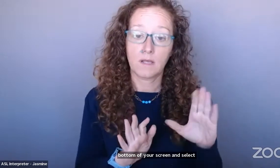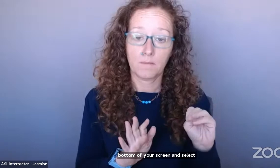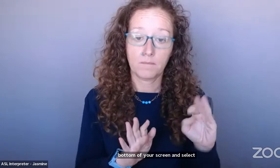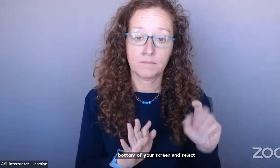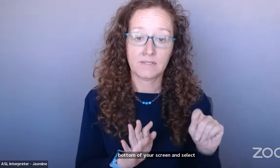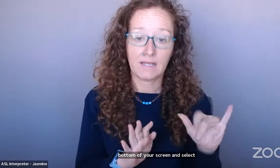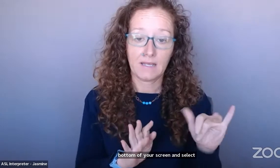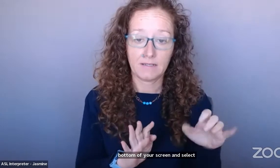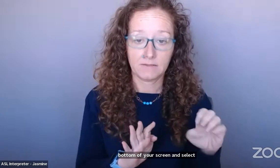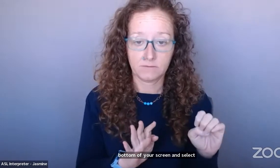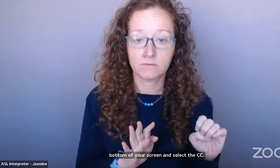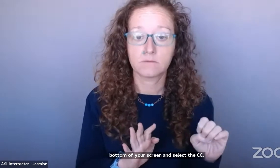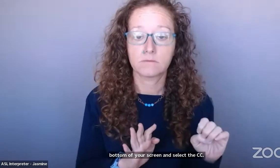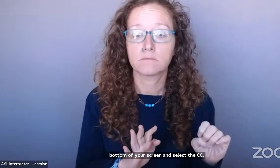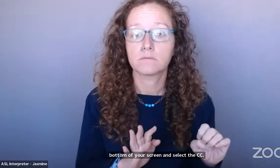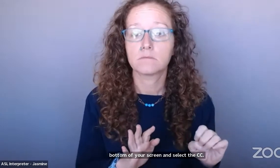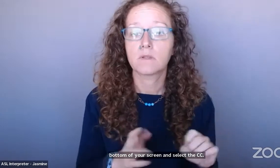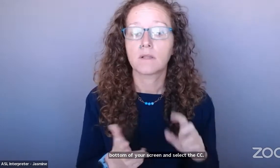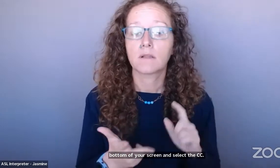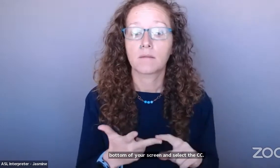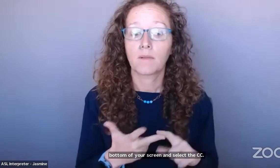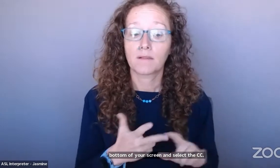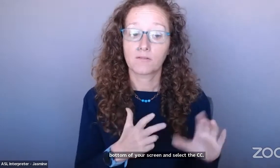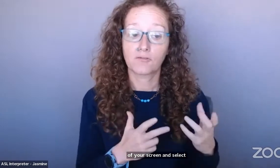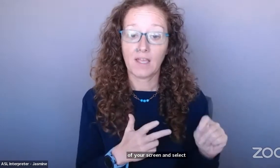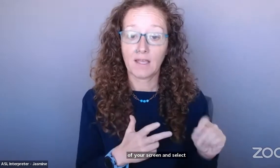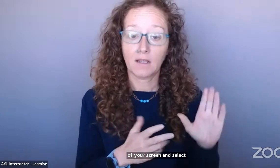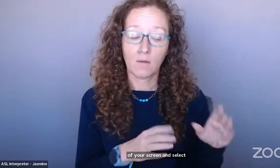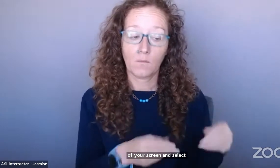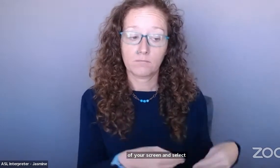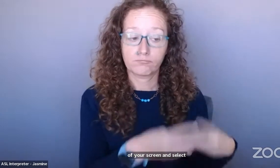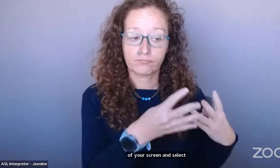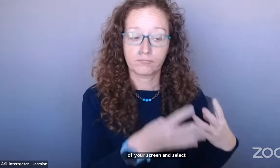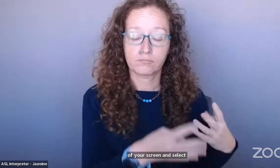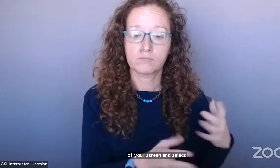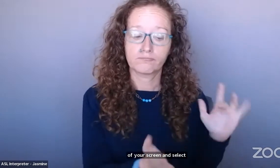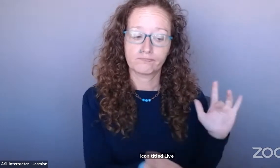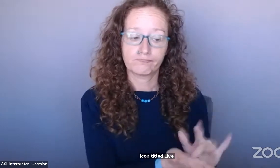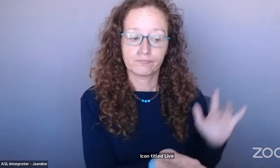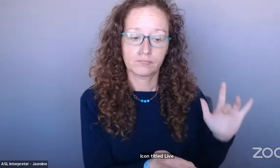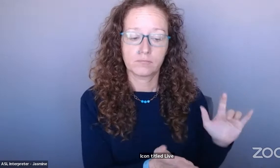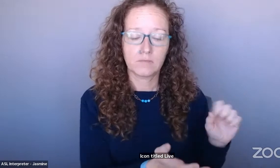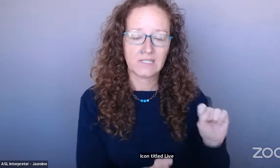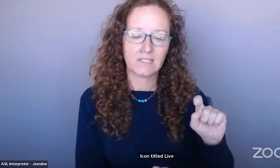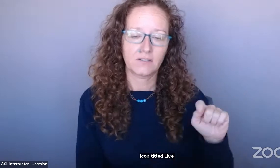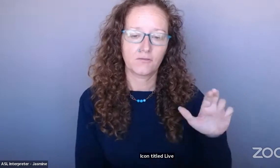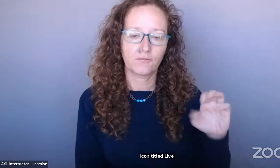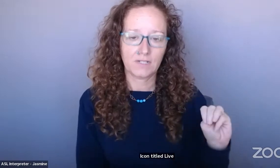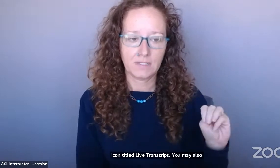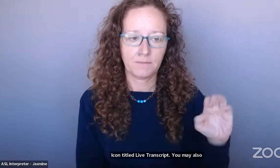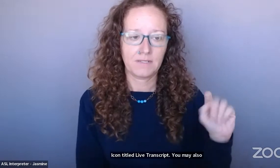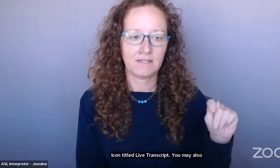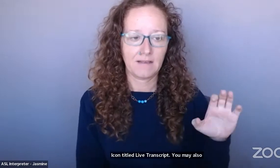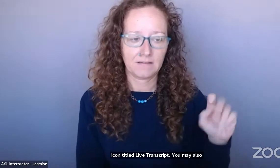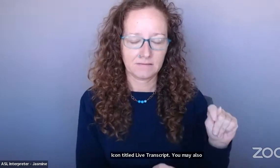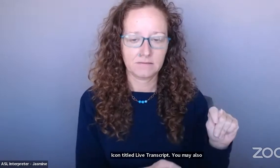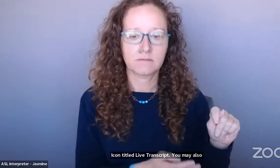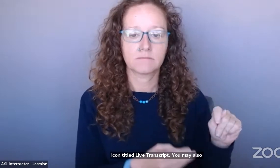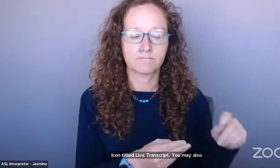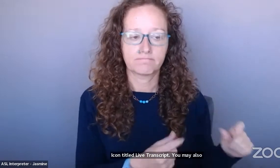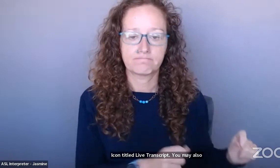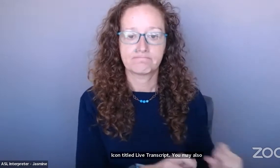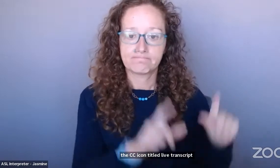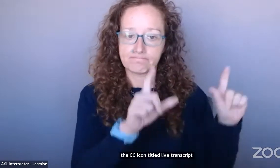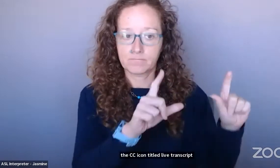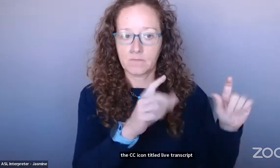will be dropping a stream text link into the chat, which you may also use. This is a great option because you can change the